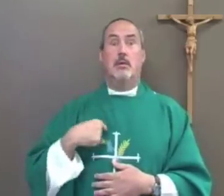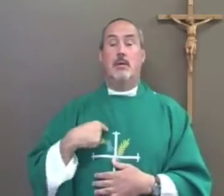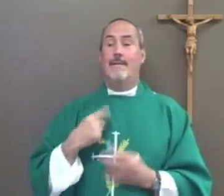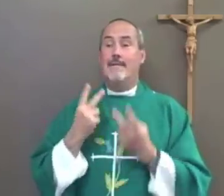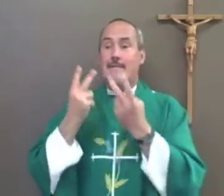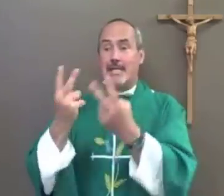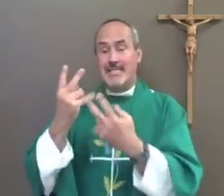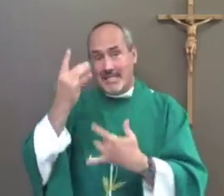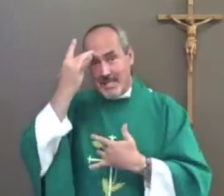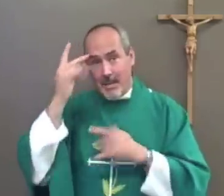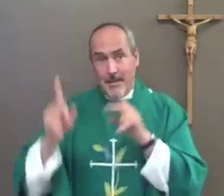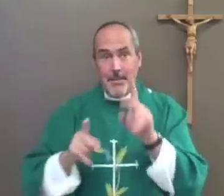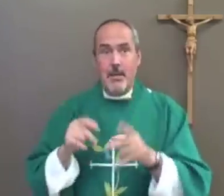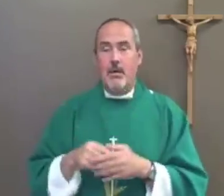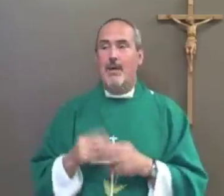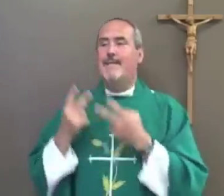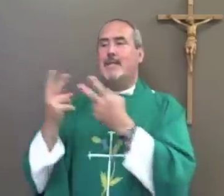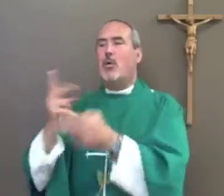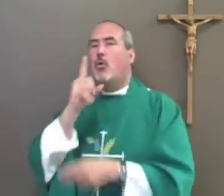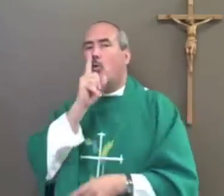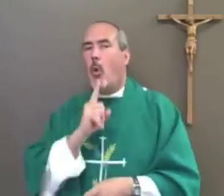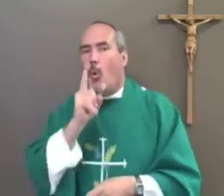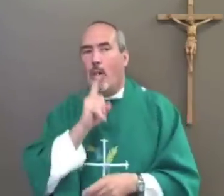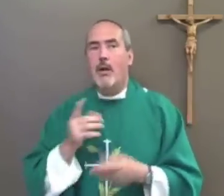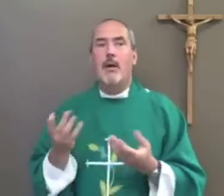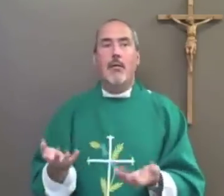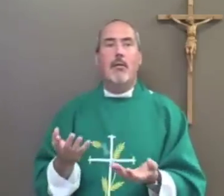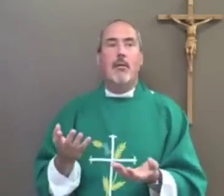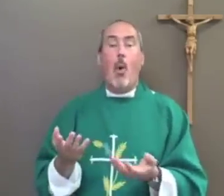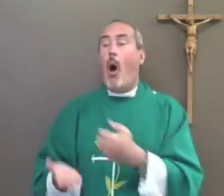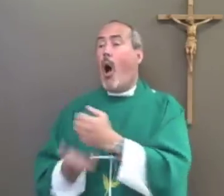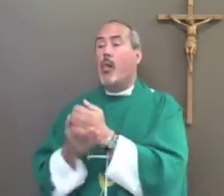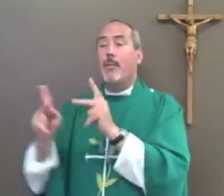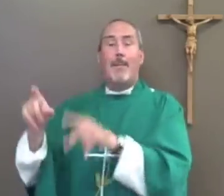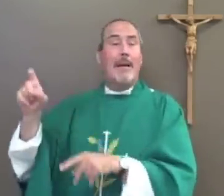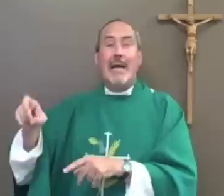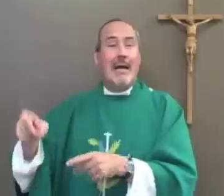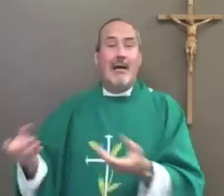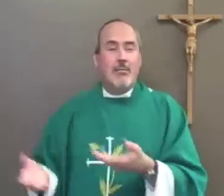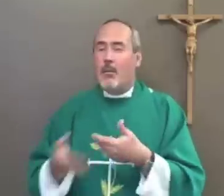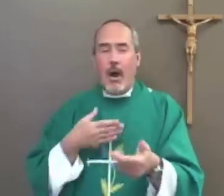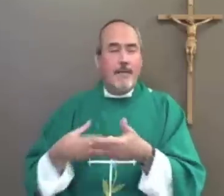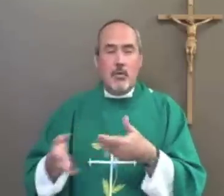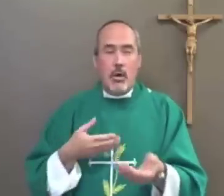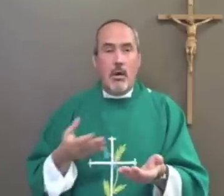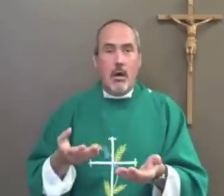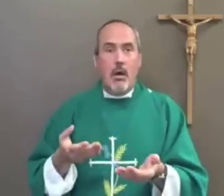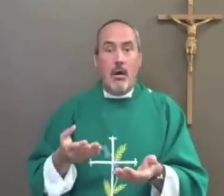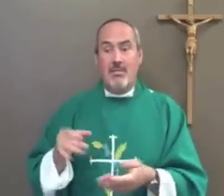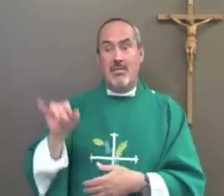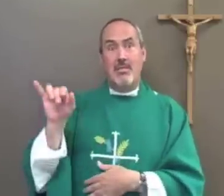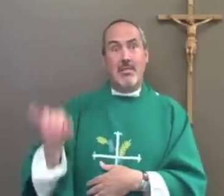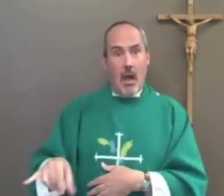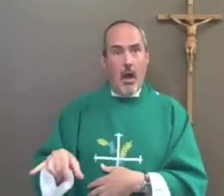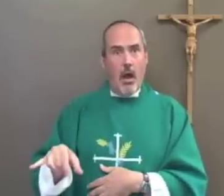Well, if we visit sick people, or visit people that are lonely, or help other people in need, whatever that